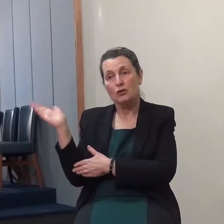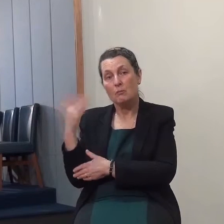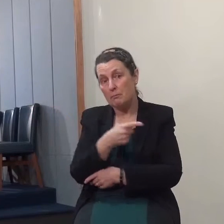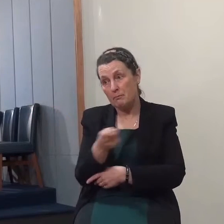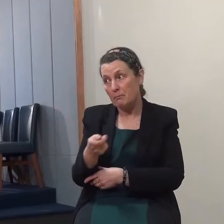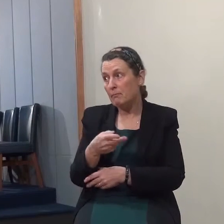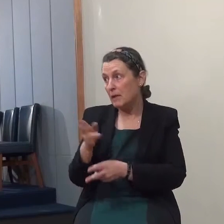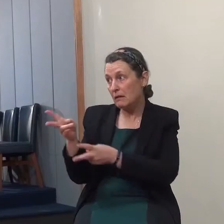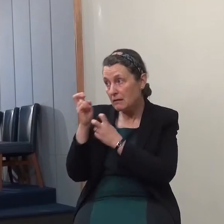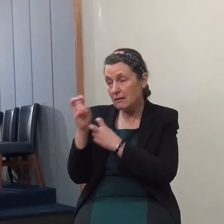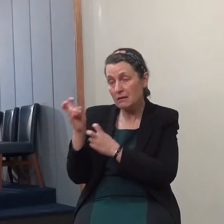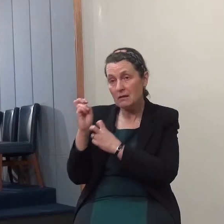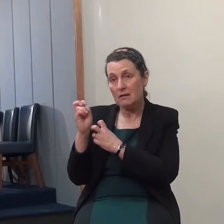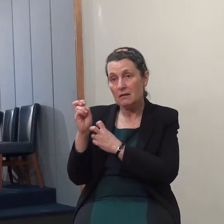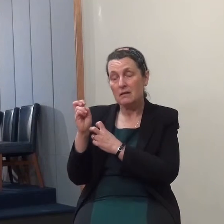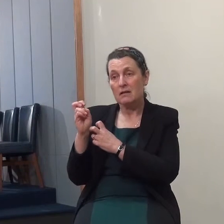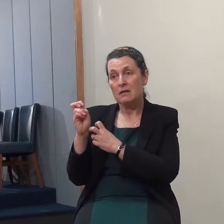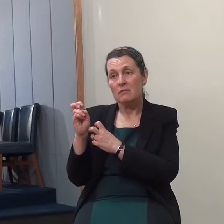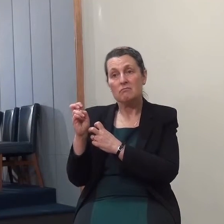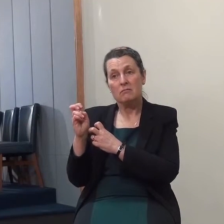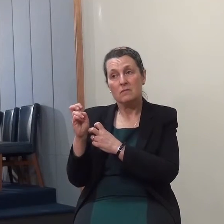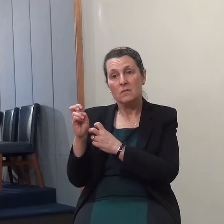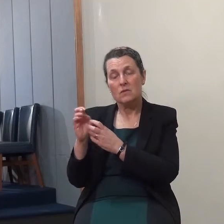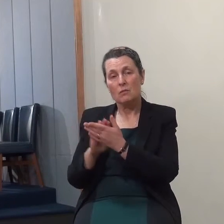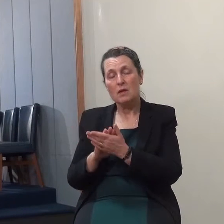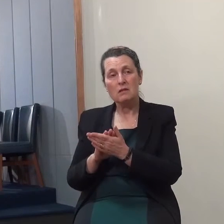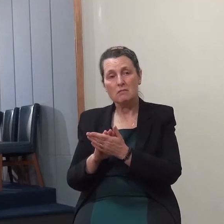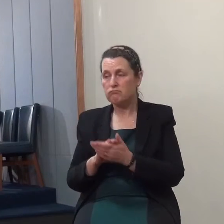had followed him and listened to his preaching. So they were well